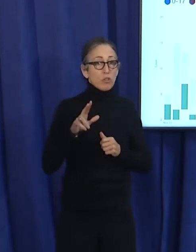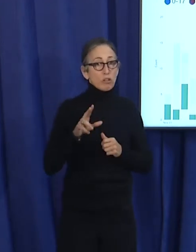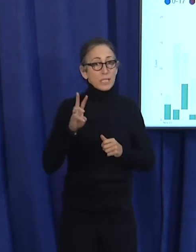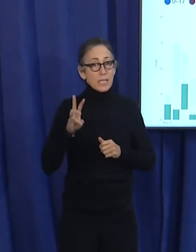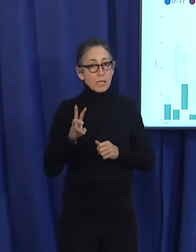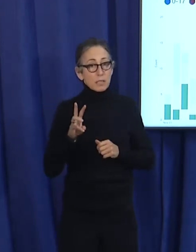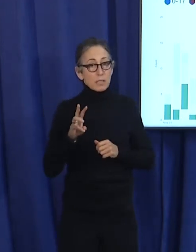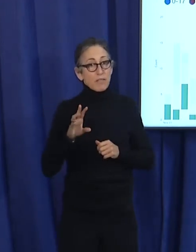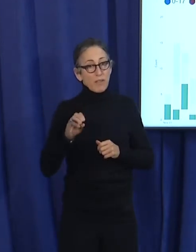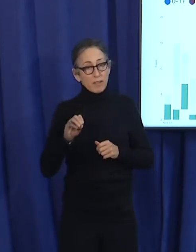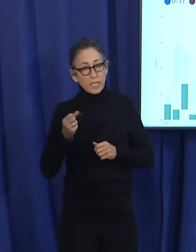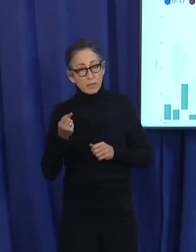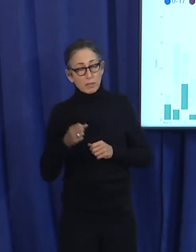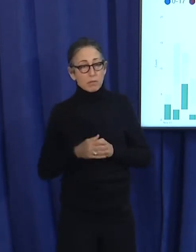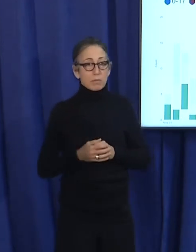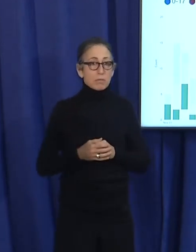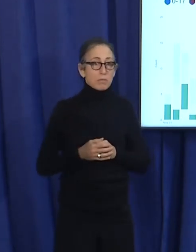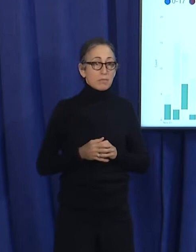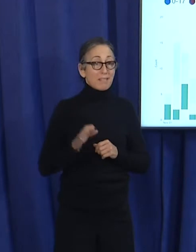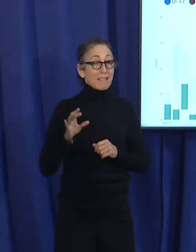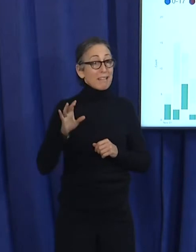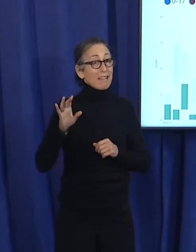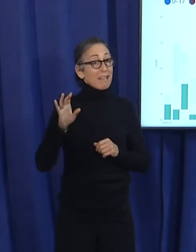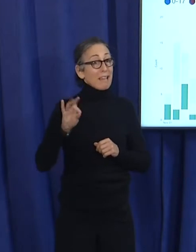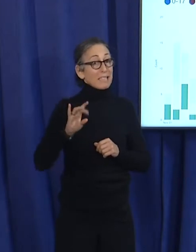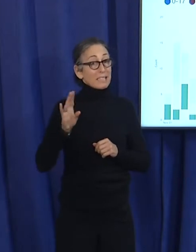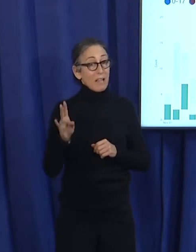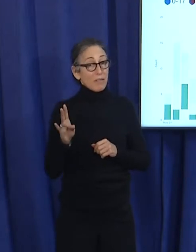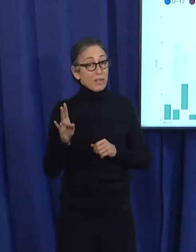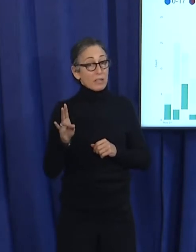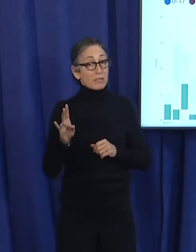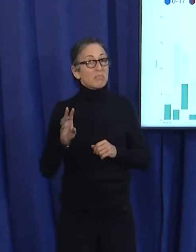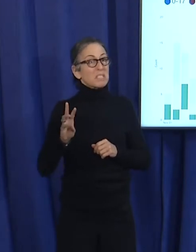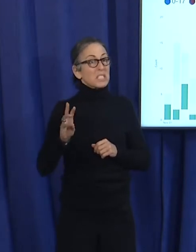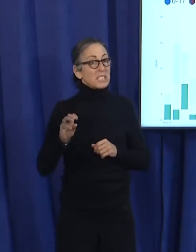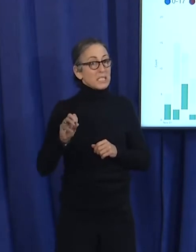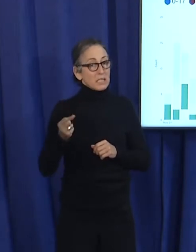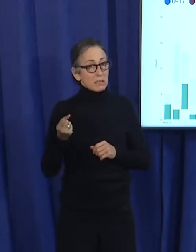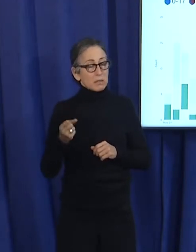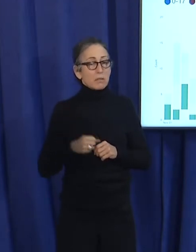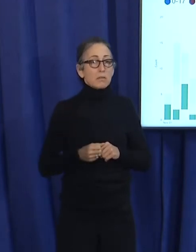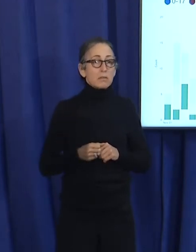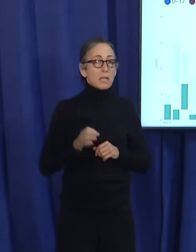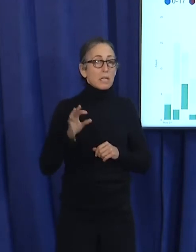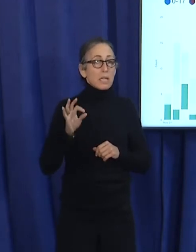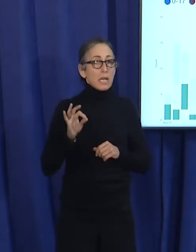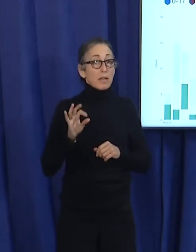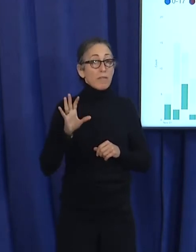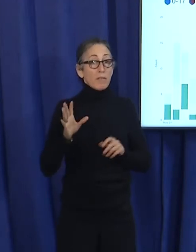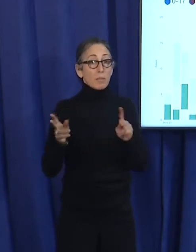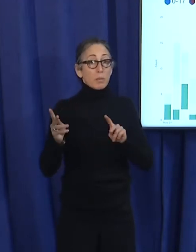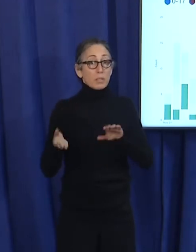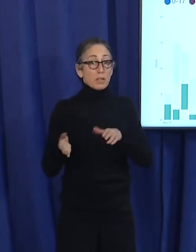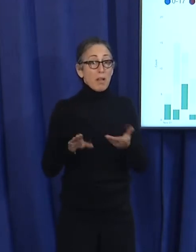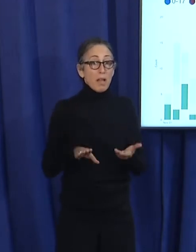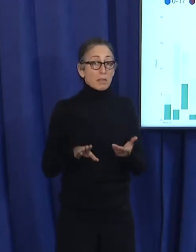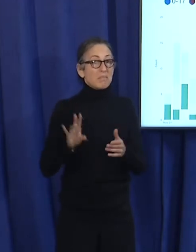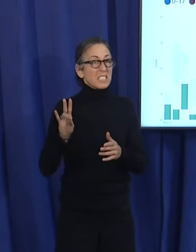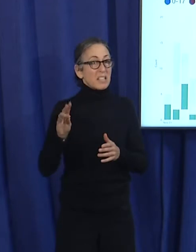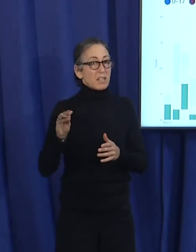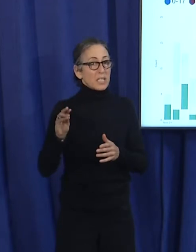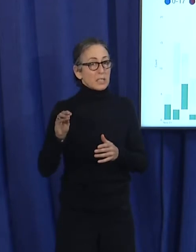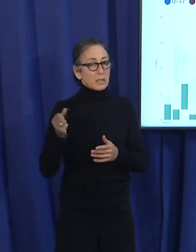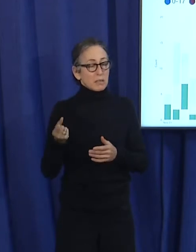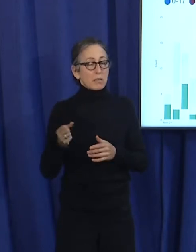of COVID in their 50s, 87 die of COVID in their 60s, 95 die of COVID in their 70s,